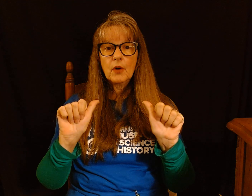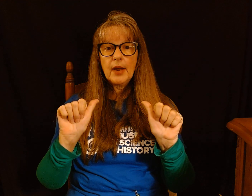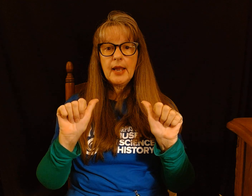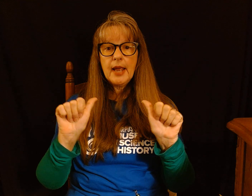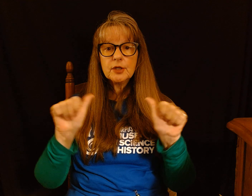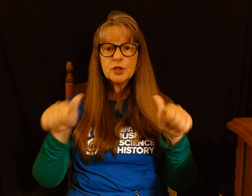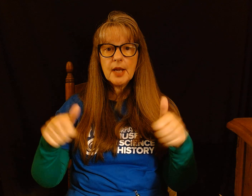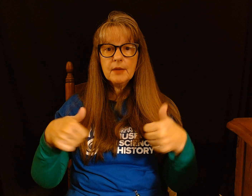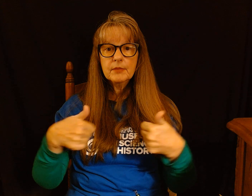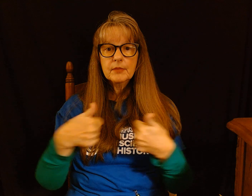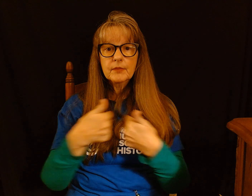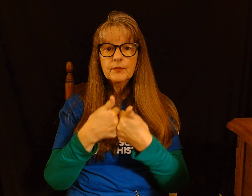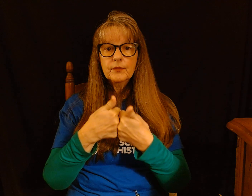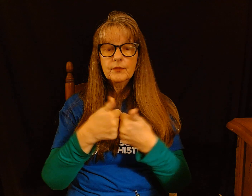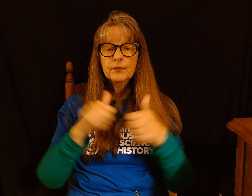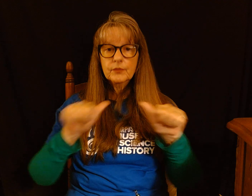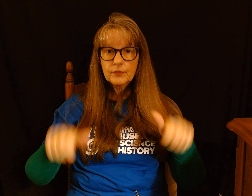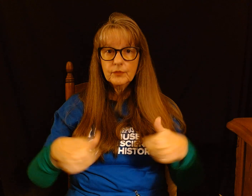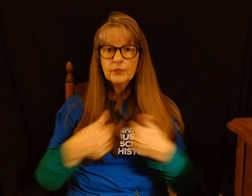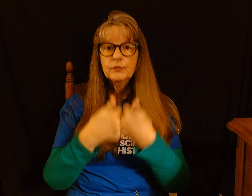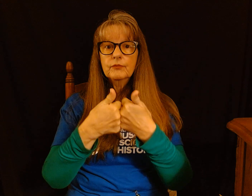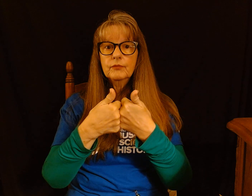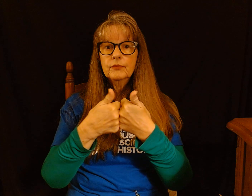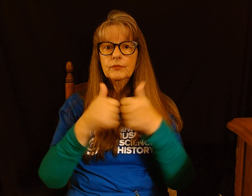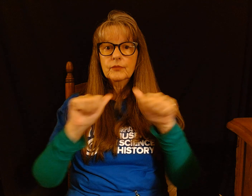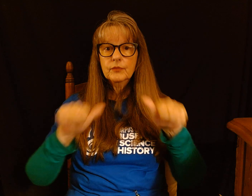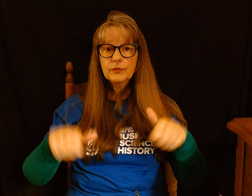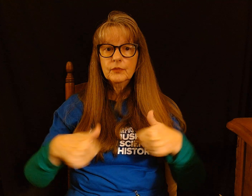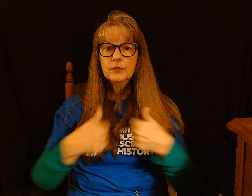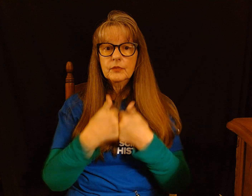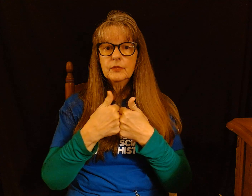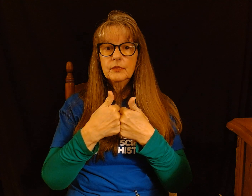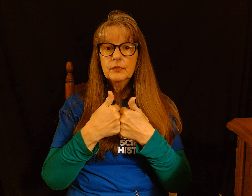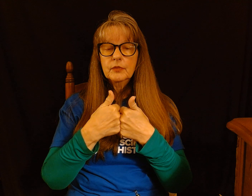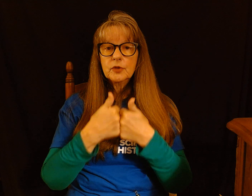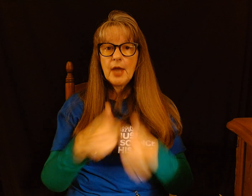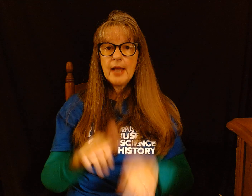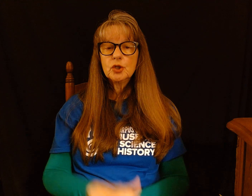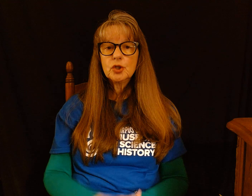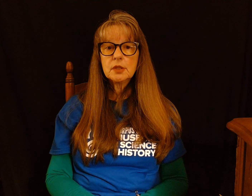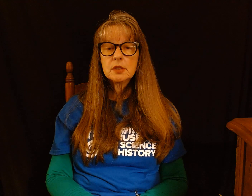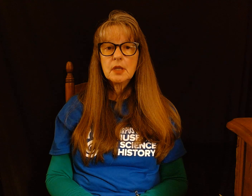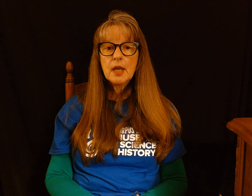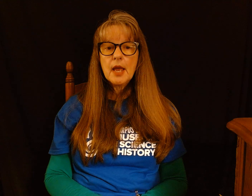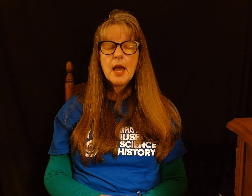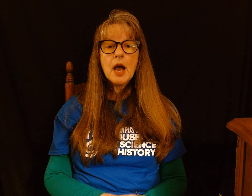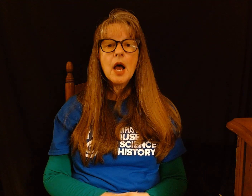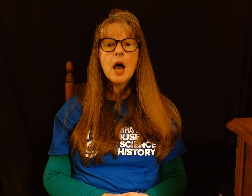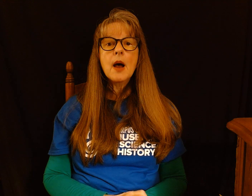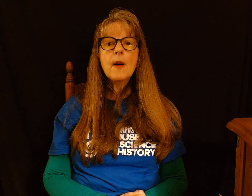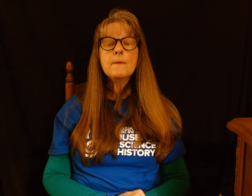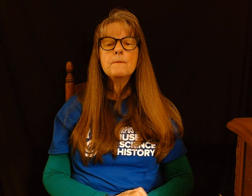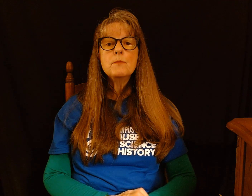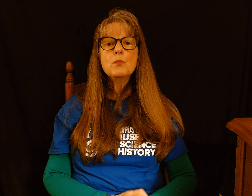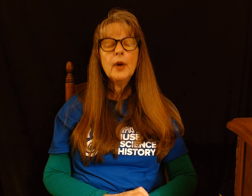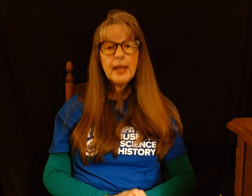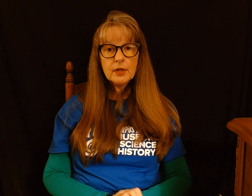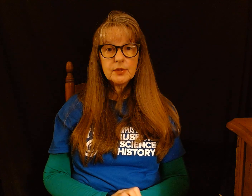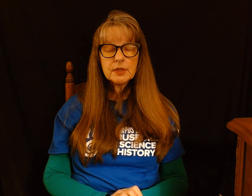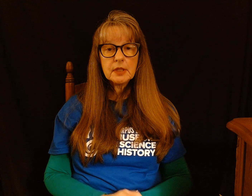hand shape. Challenges. What else did